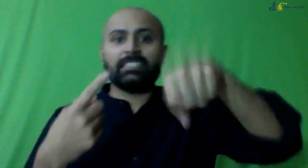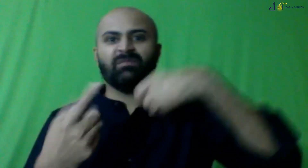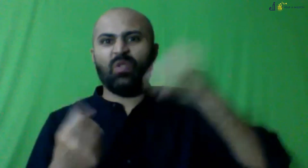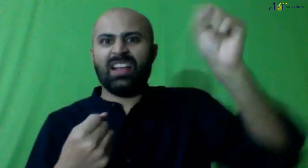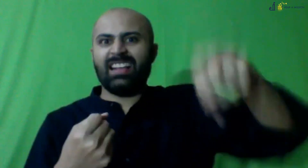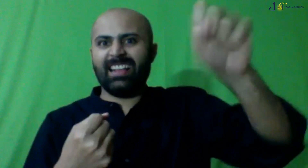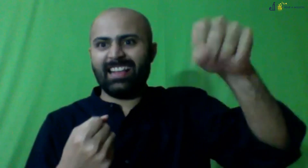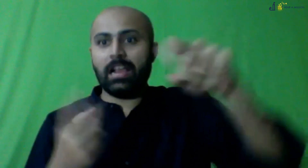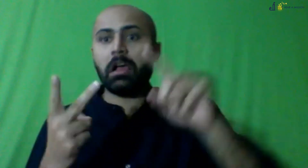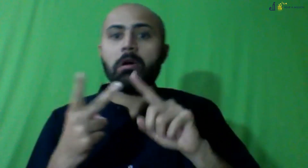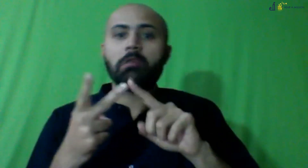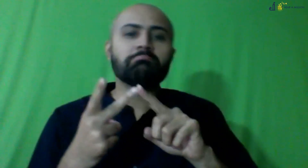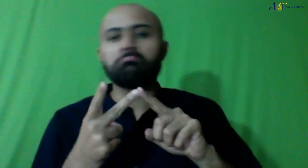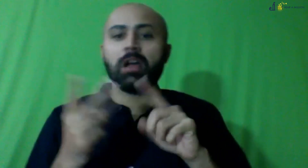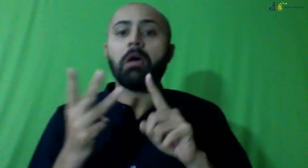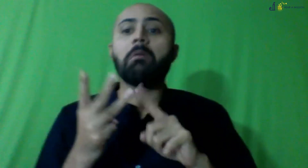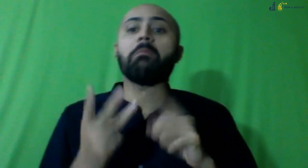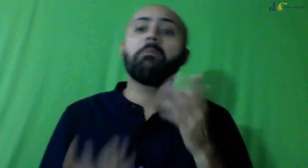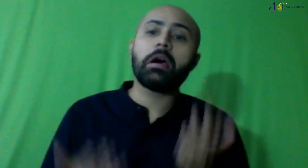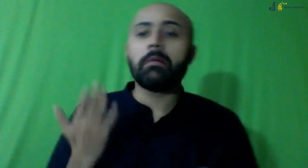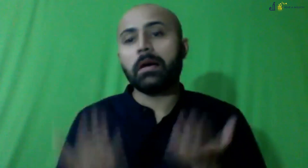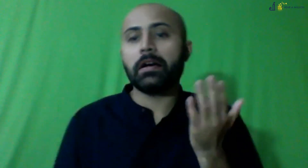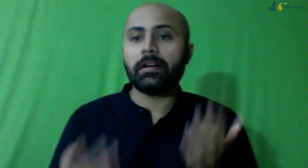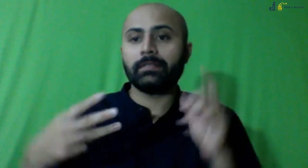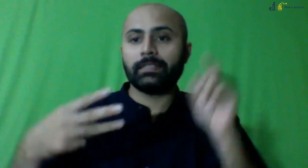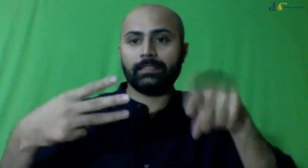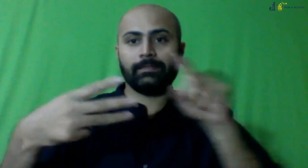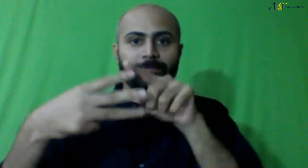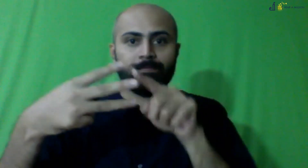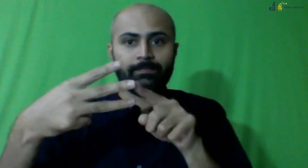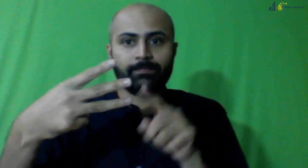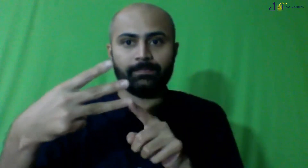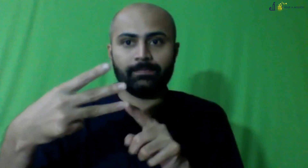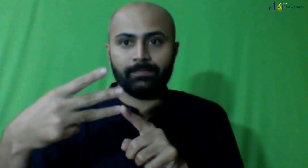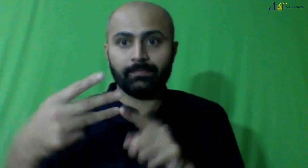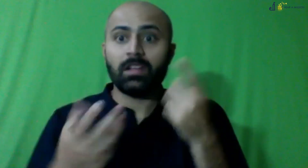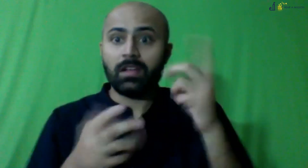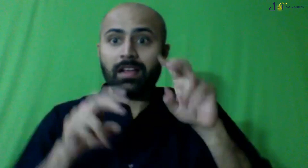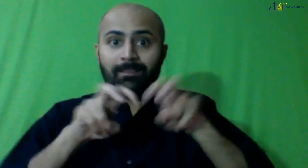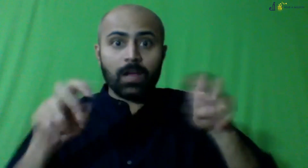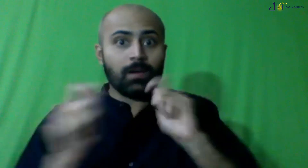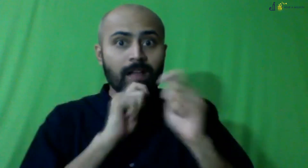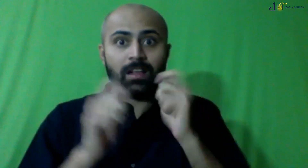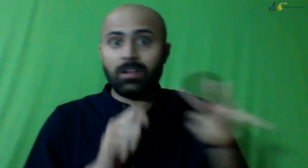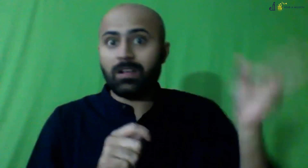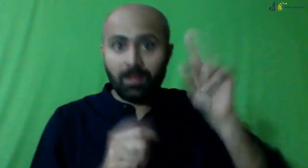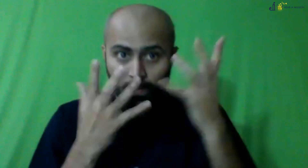Kaikar has interviewed, would you like to continue this? If yes or no, or third maybe.